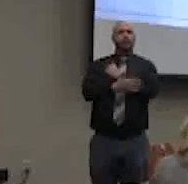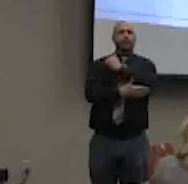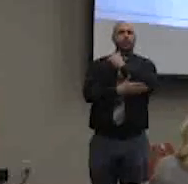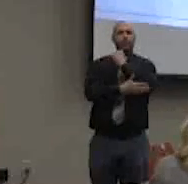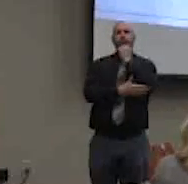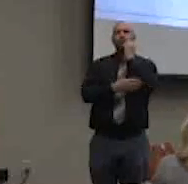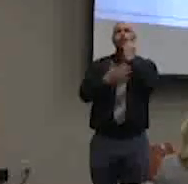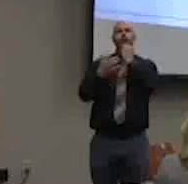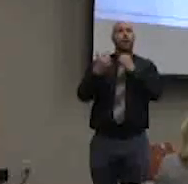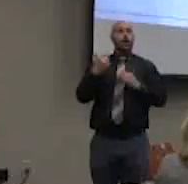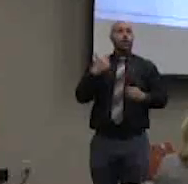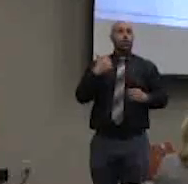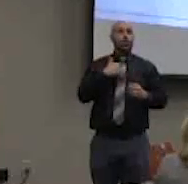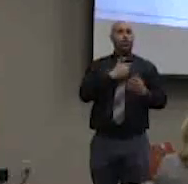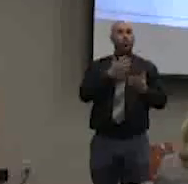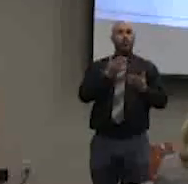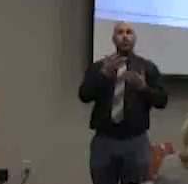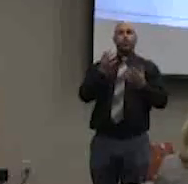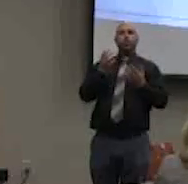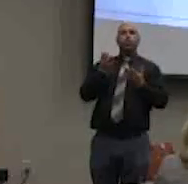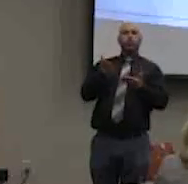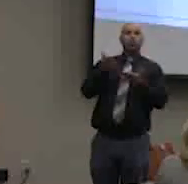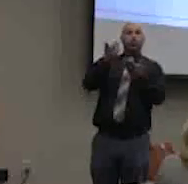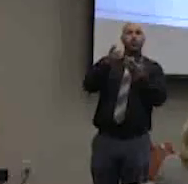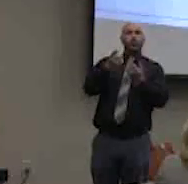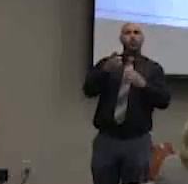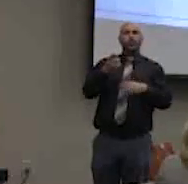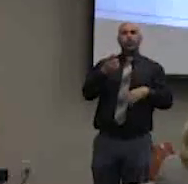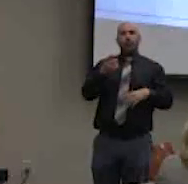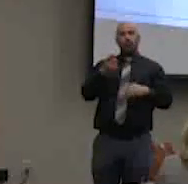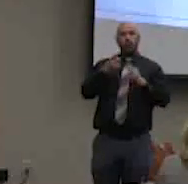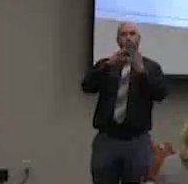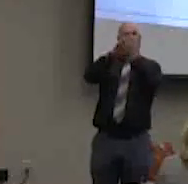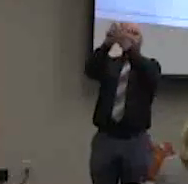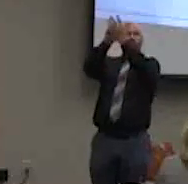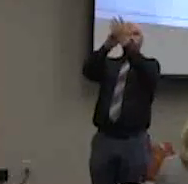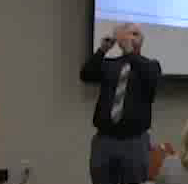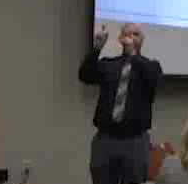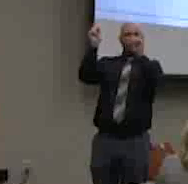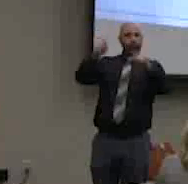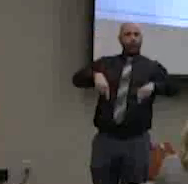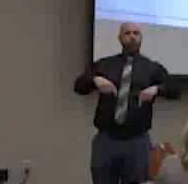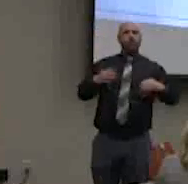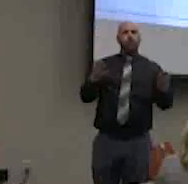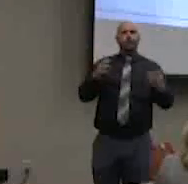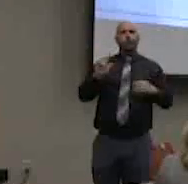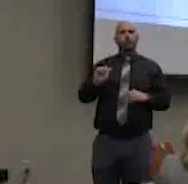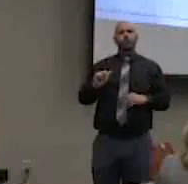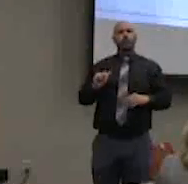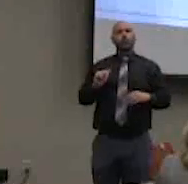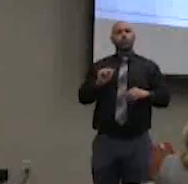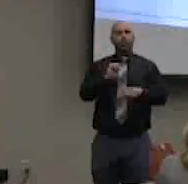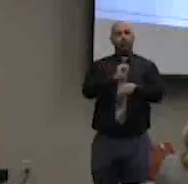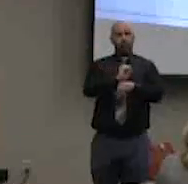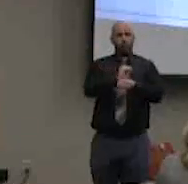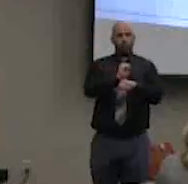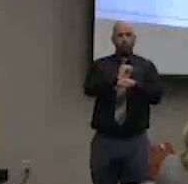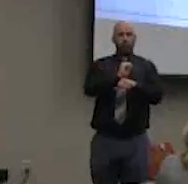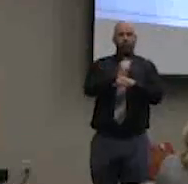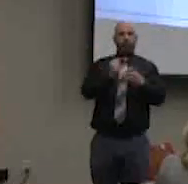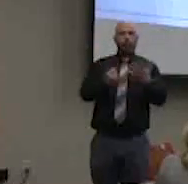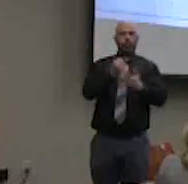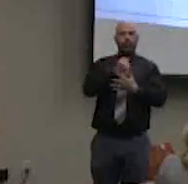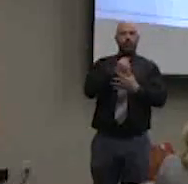from those places here to Louisiana. We work primarily in the areas of advocacy, so we